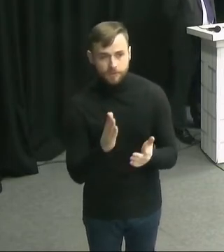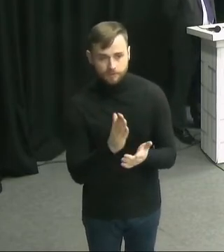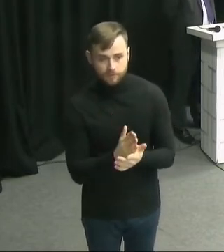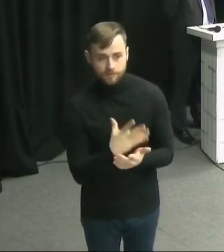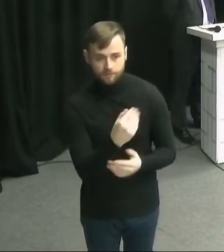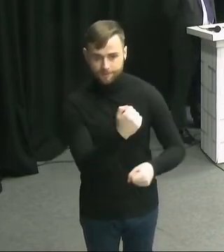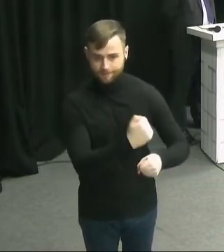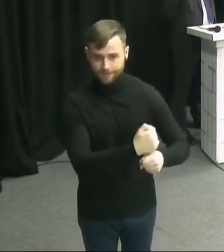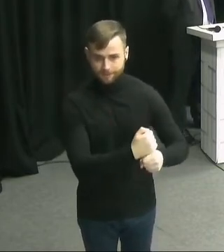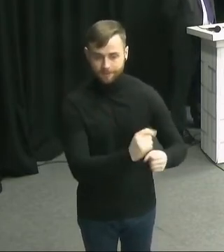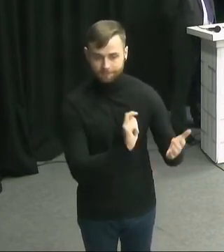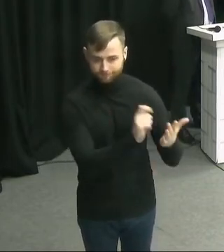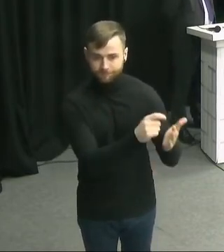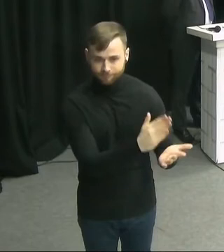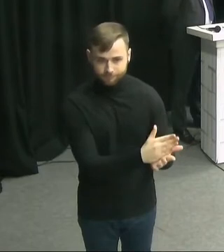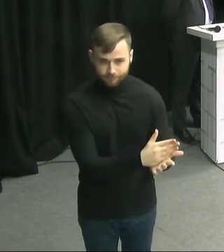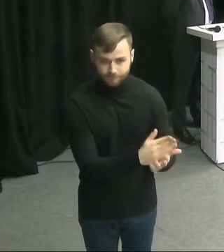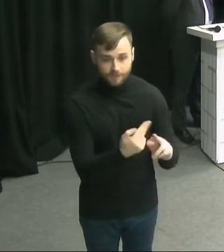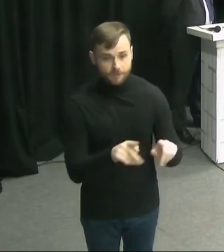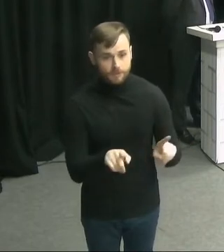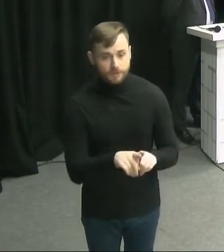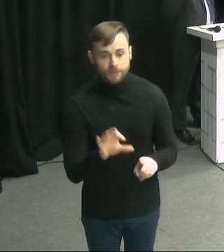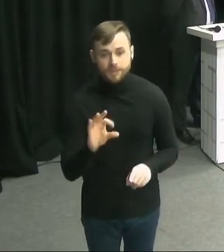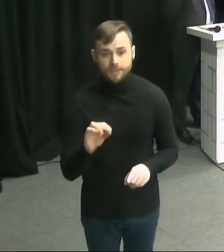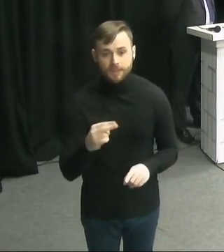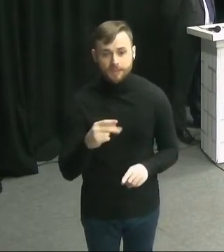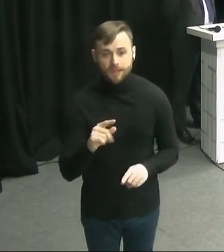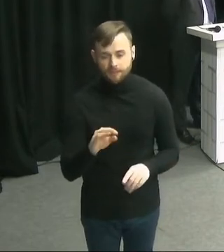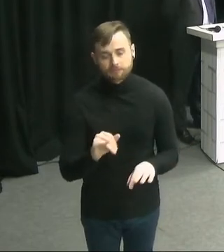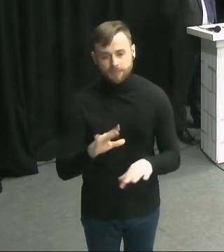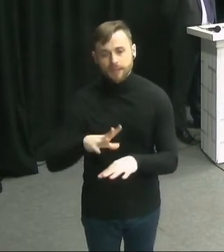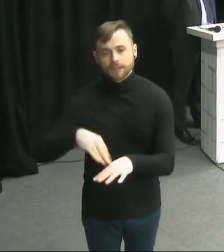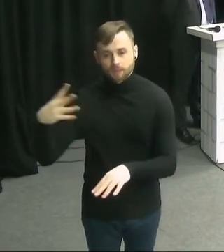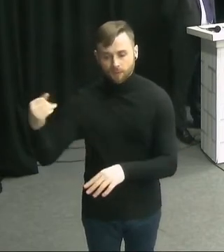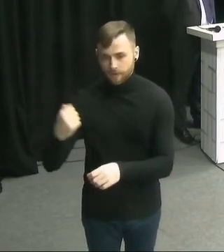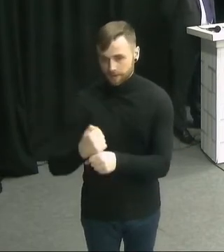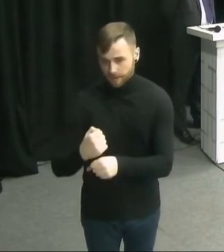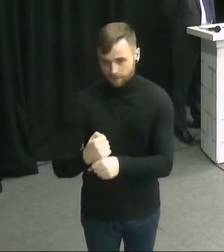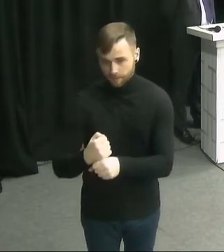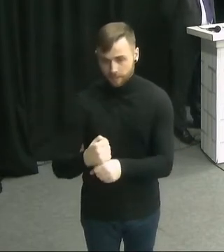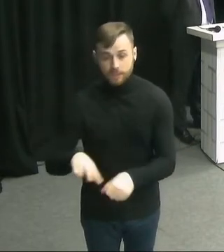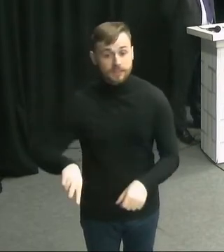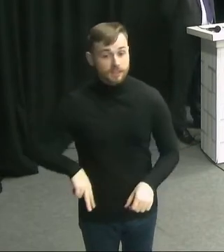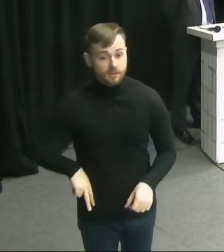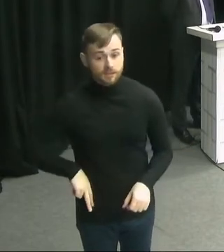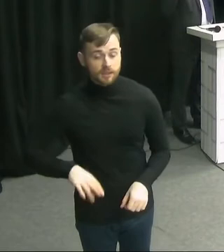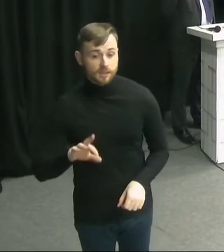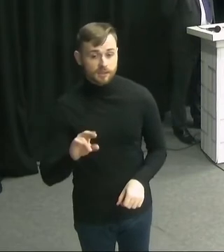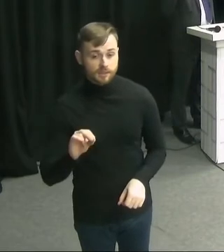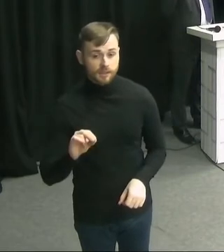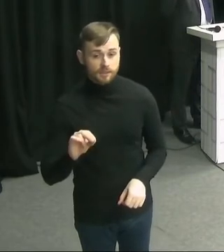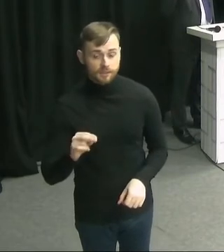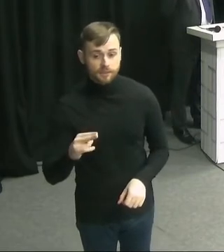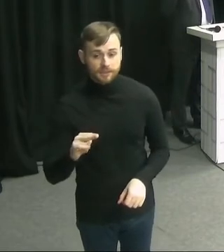this, but rector, again, should work on this too. If the council and senate